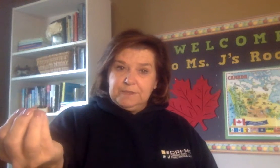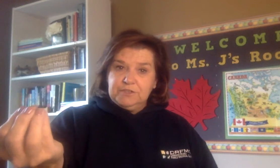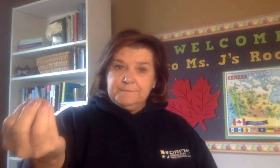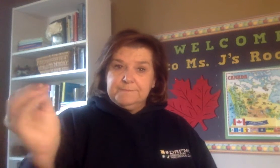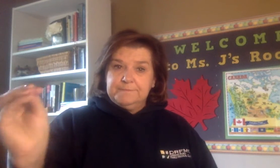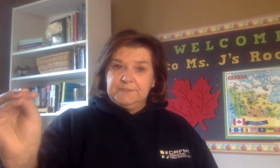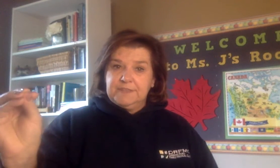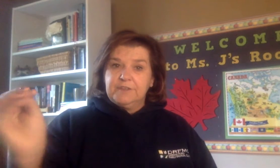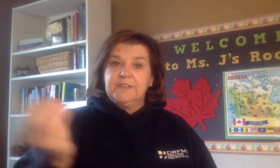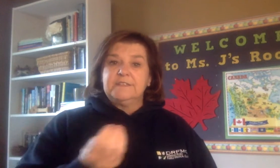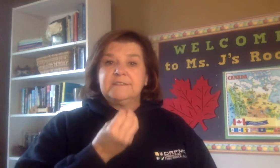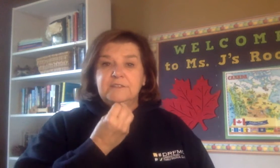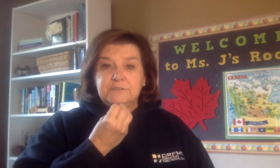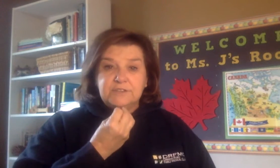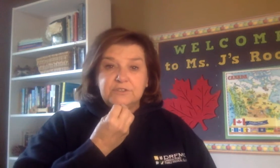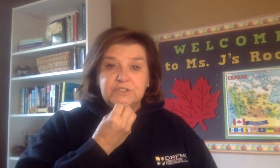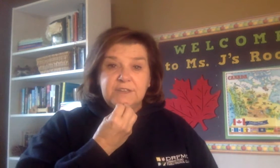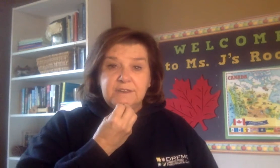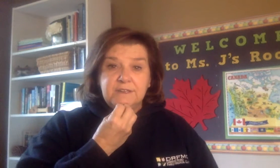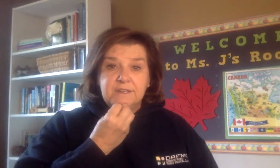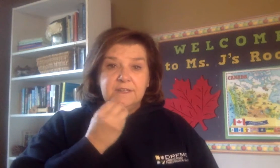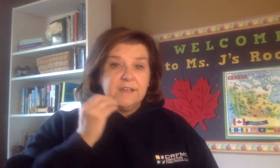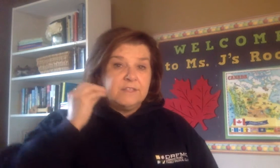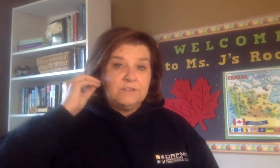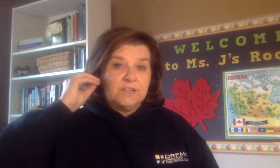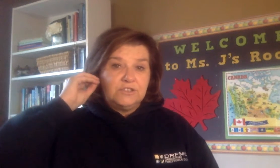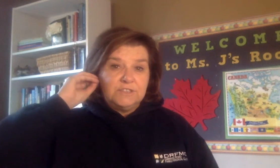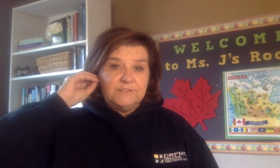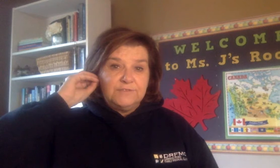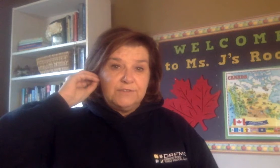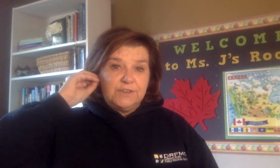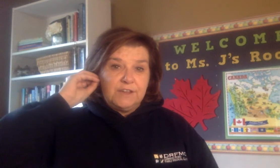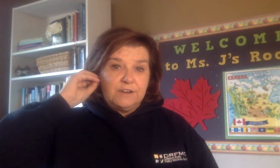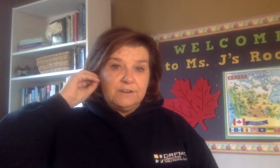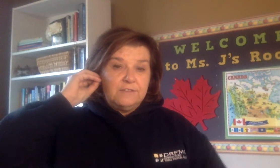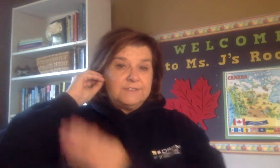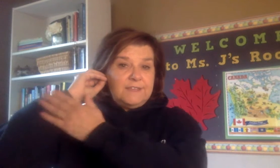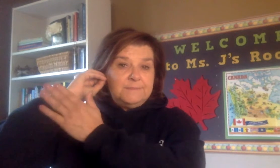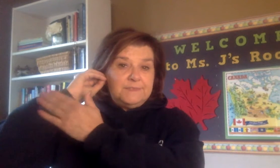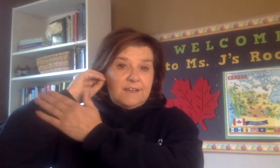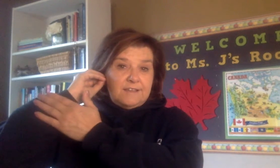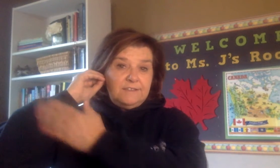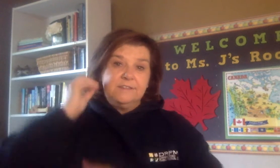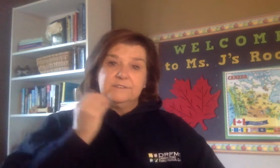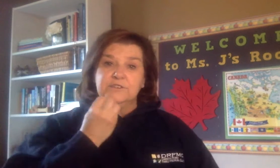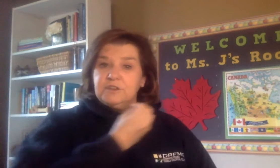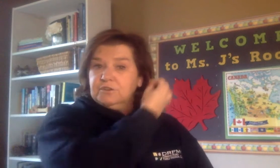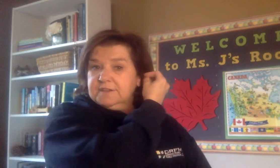them together like this, and you touch your chin, and then you touch just in front of your ear on the same side. So you're not